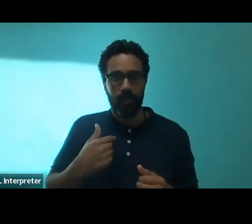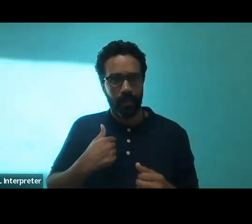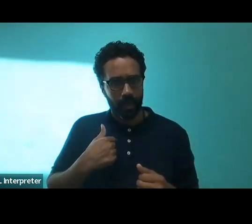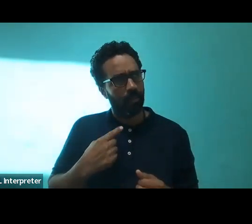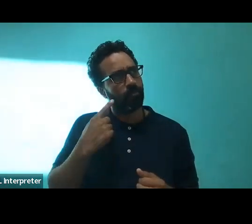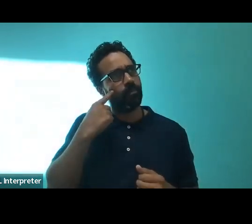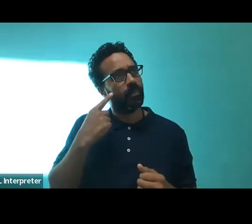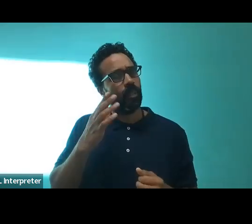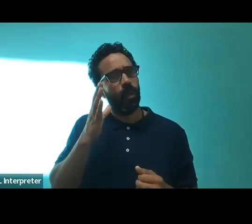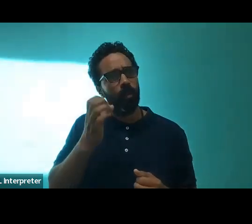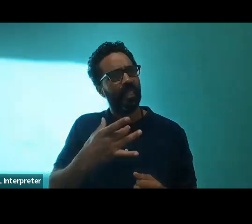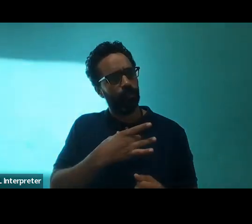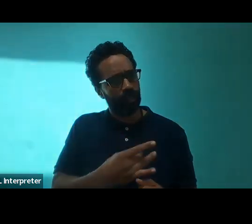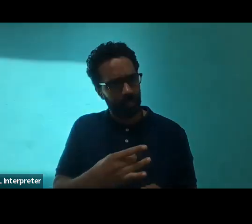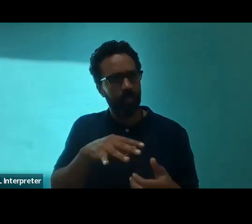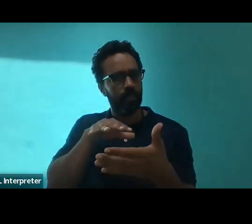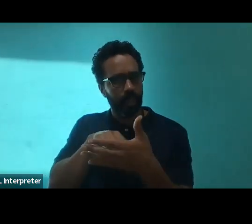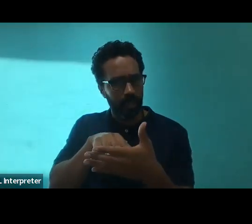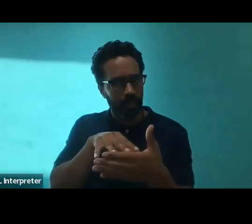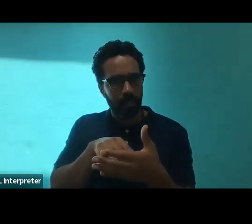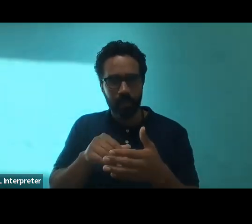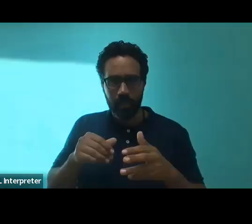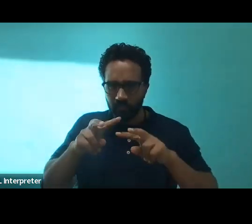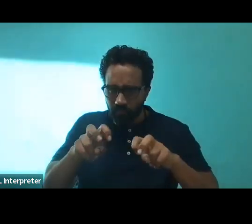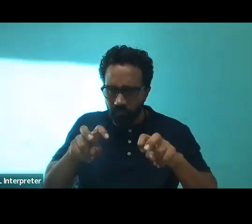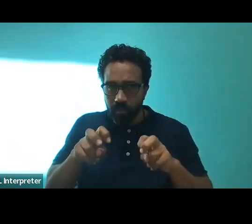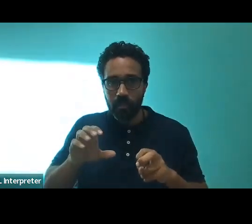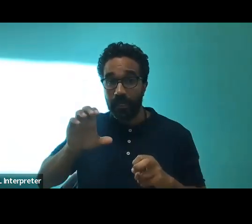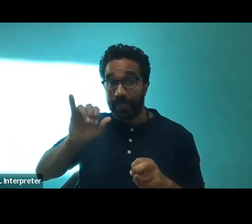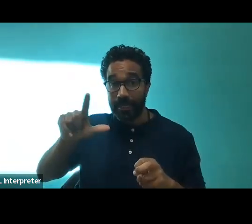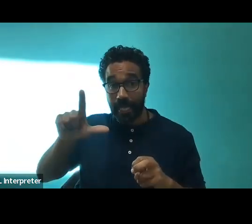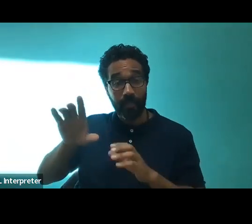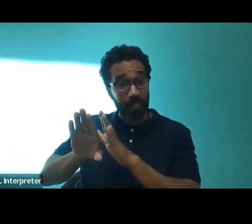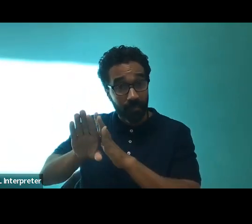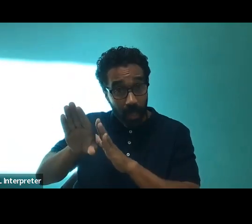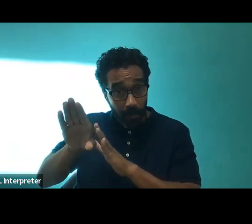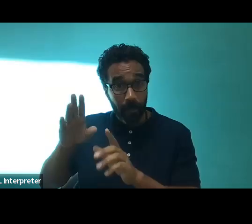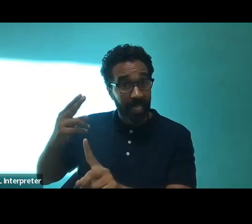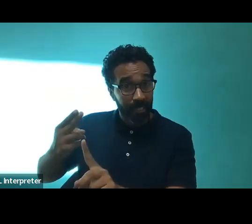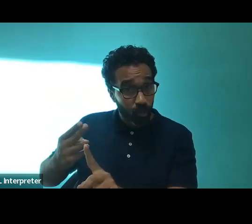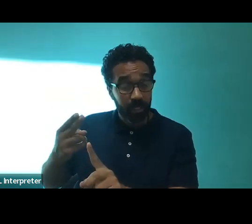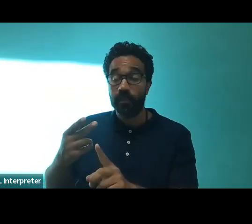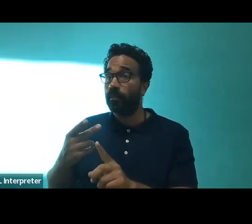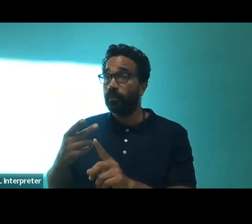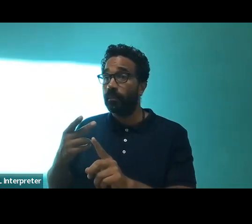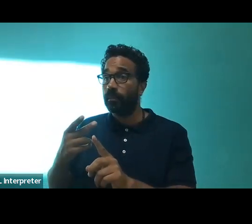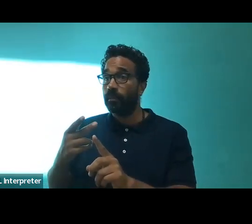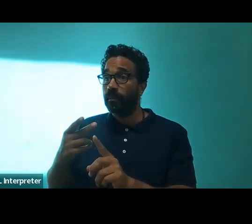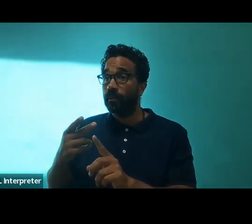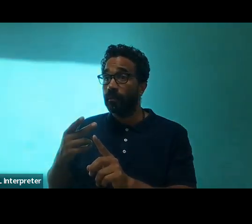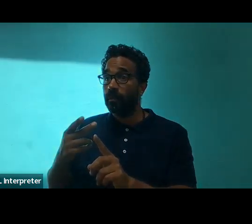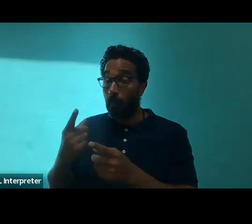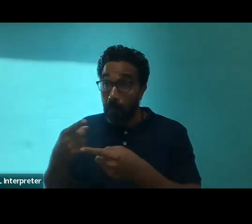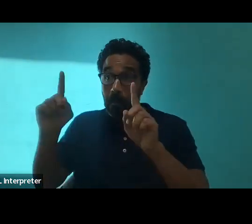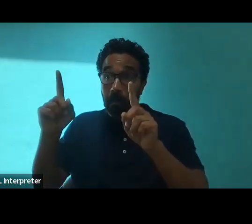at whether there are differences in the way CILs develop and how successful they are if they grew out